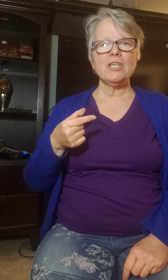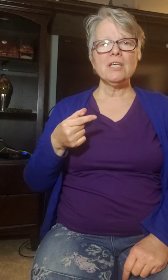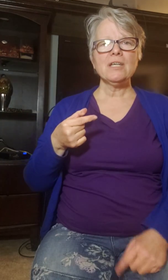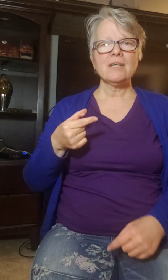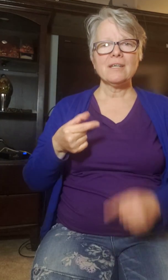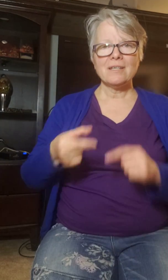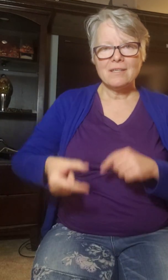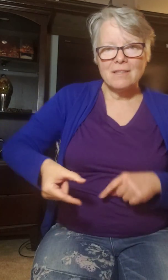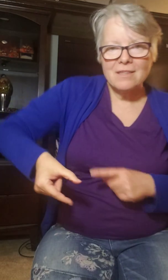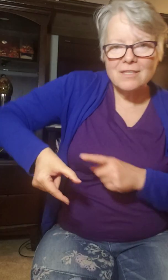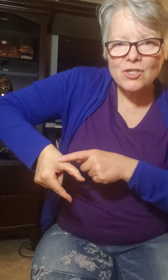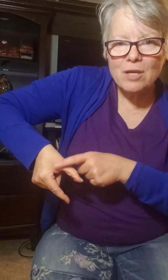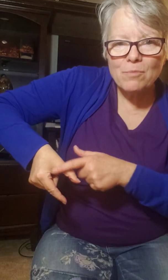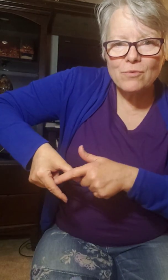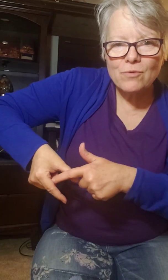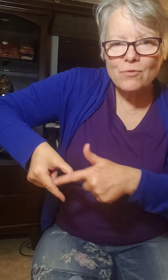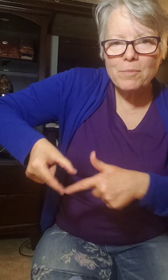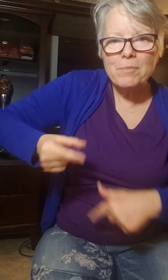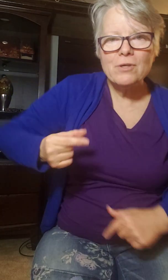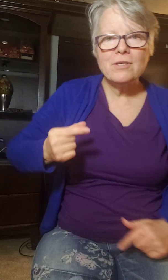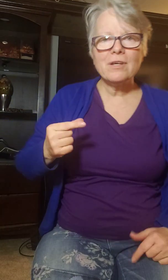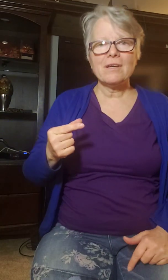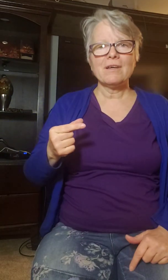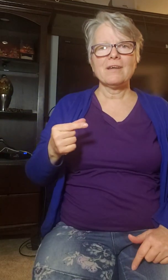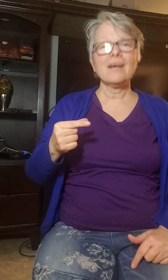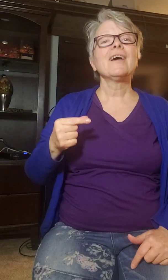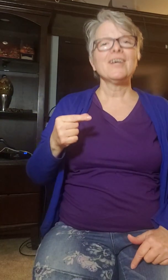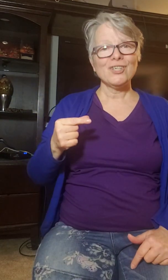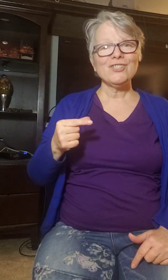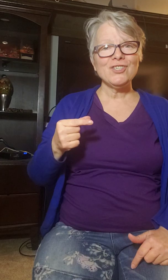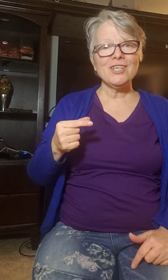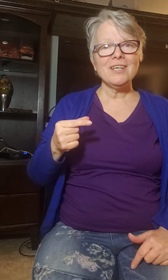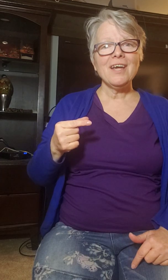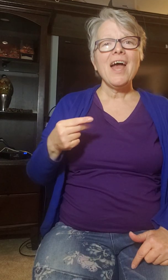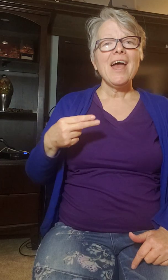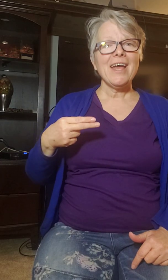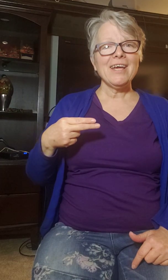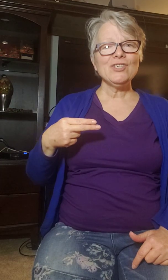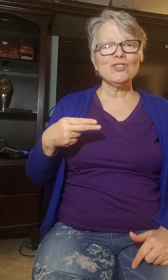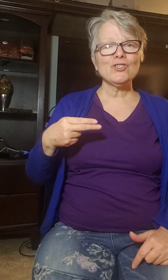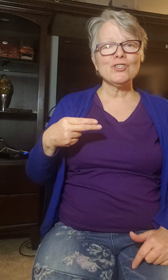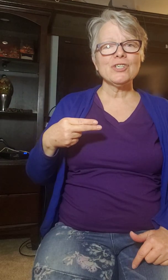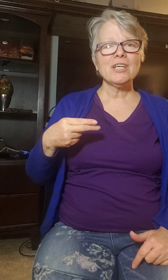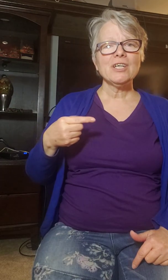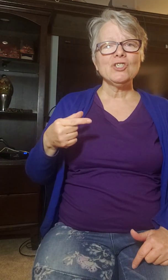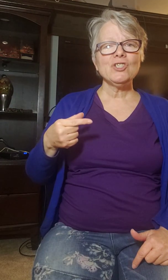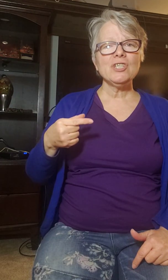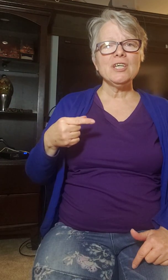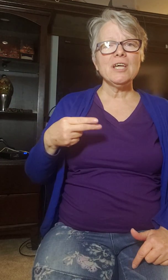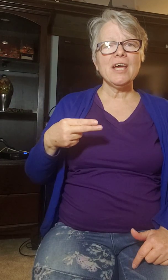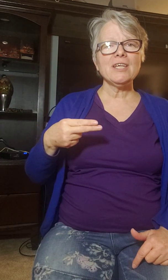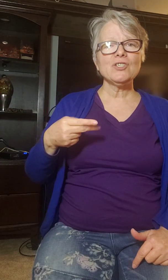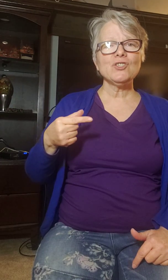G. This shape, remember? G. H. G. H.